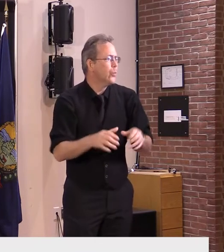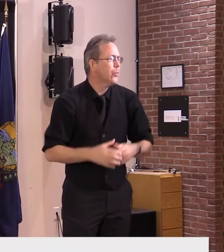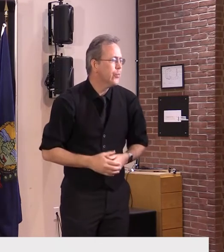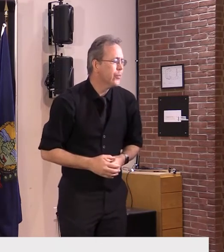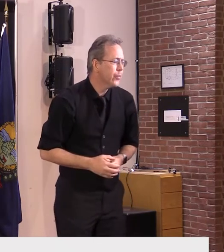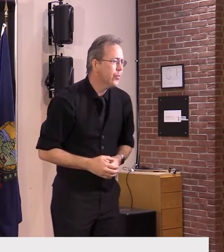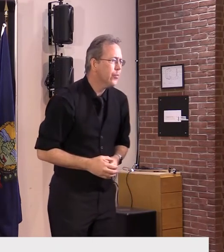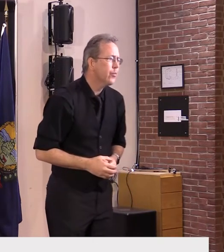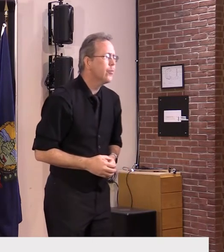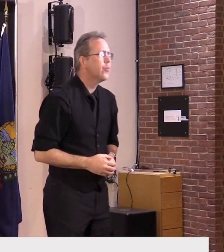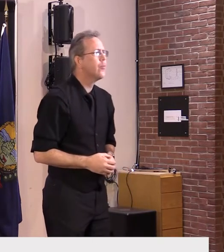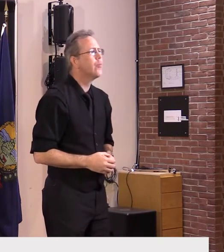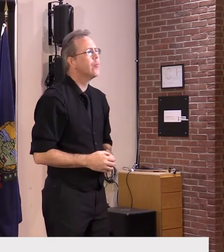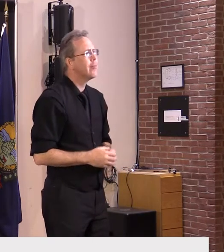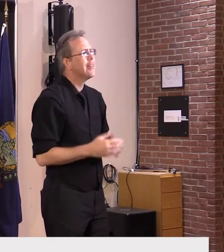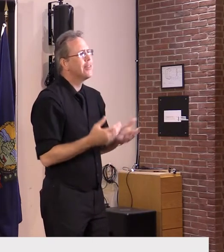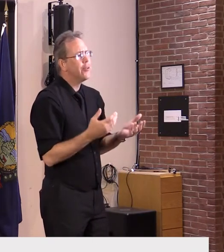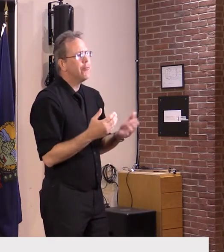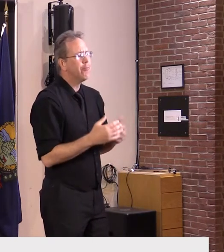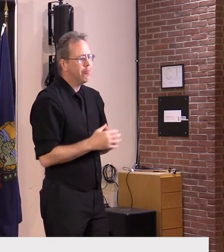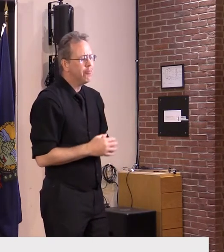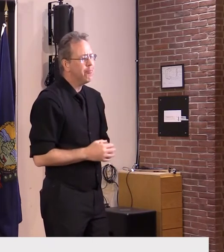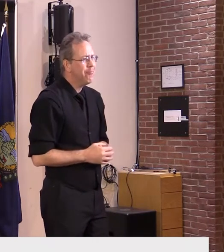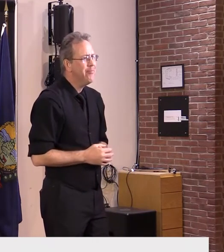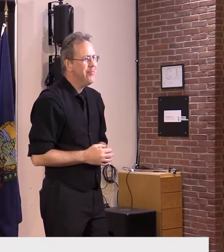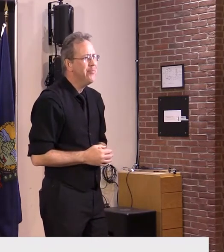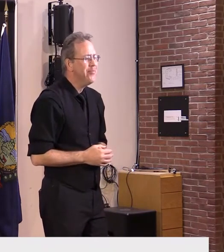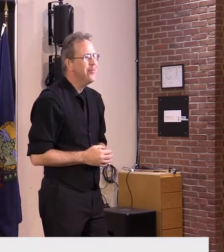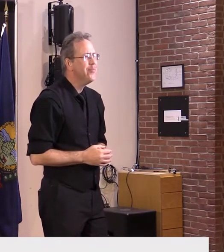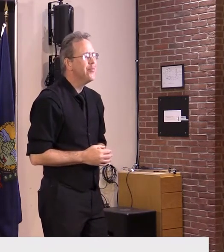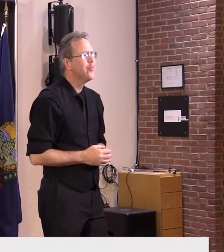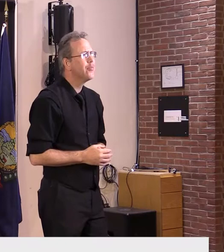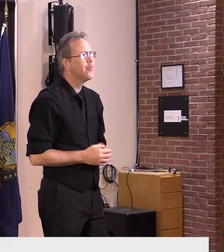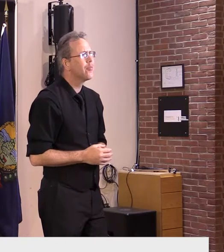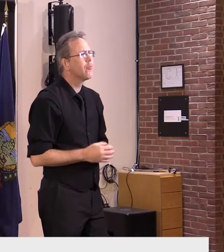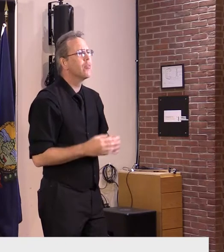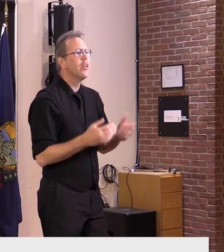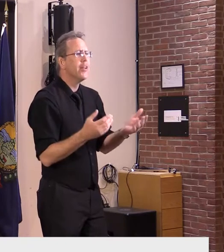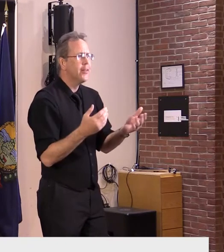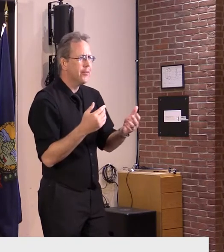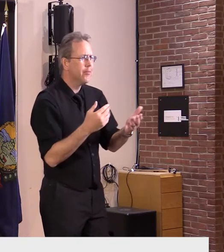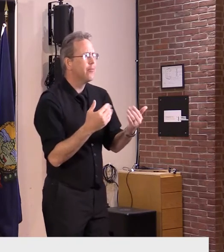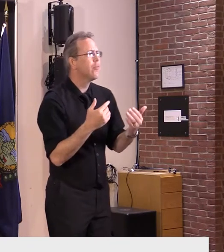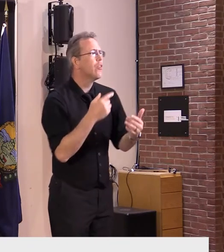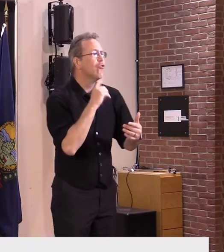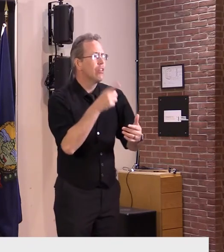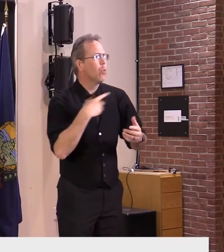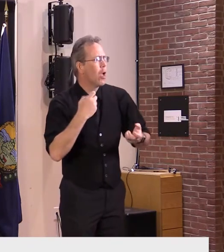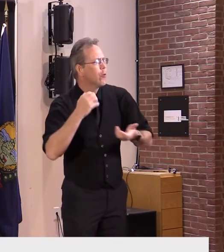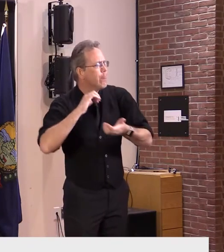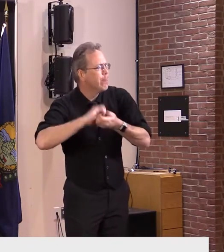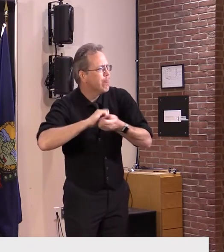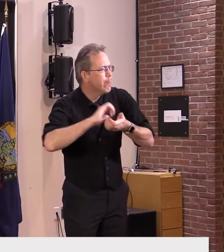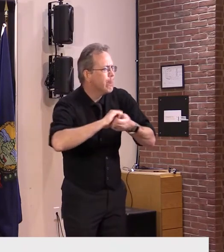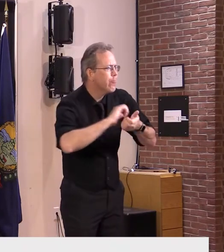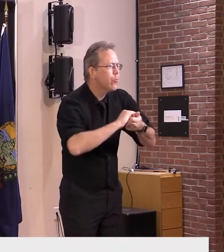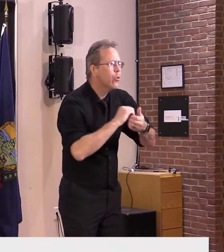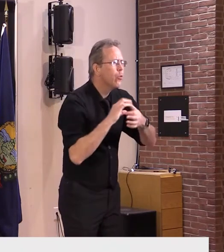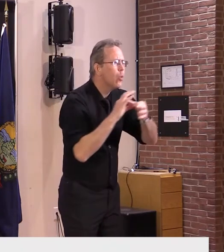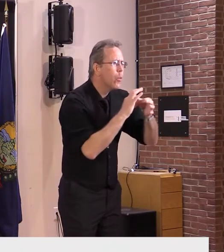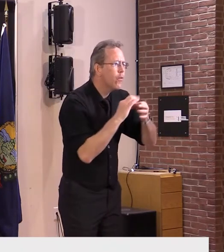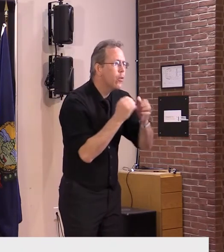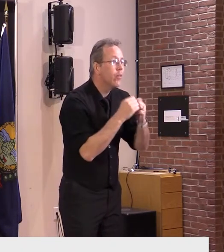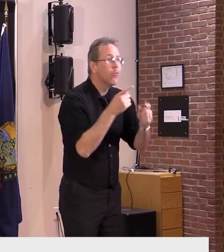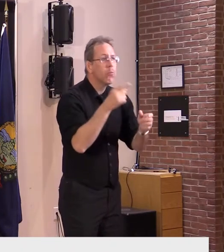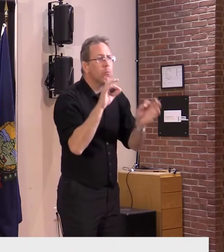As we highlighted last week and the governor emphasized a few minutes ago, cooperation and by witnesses to events in